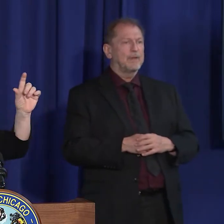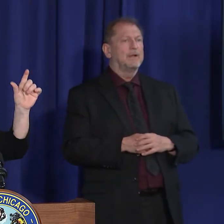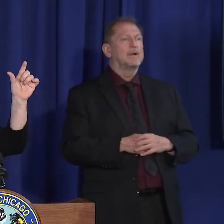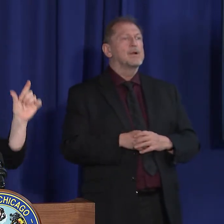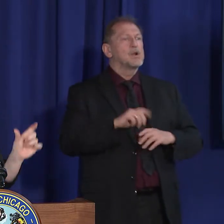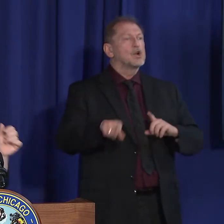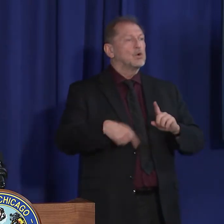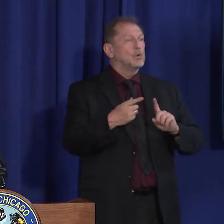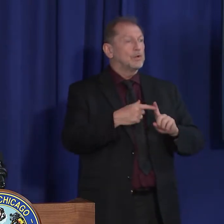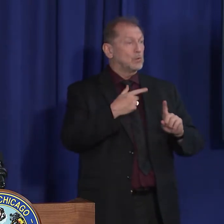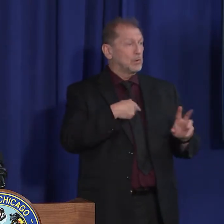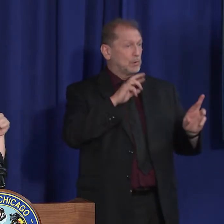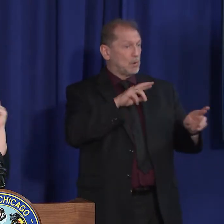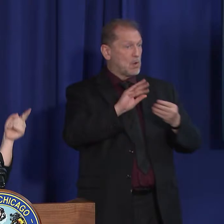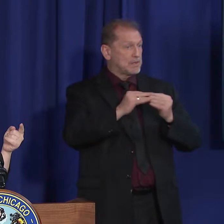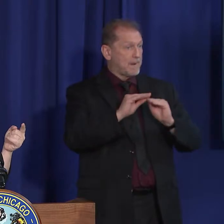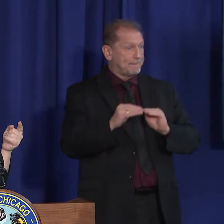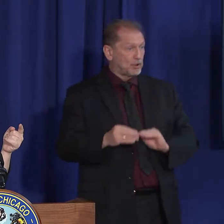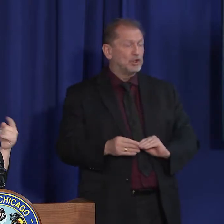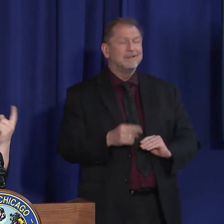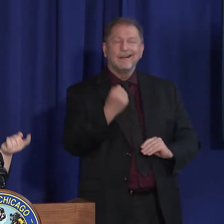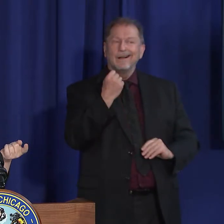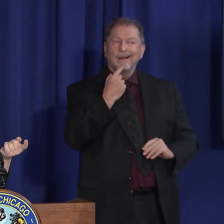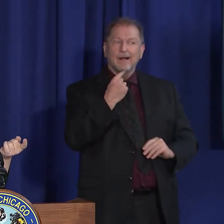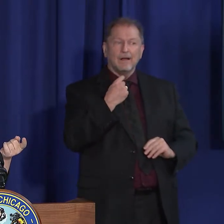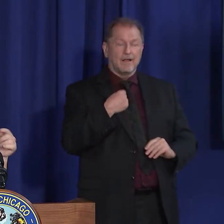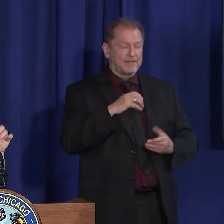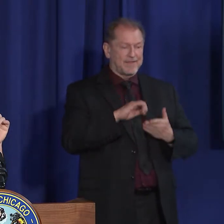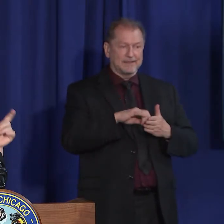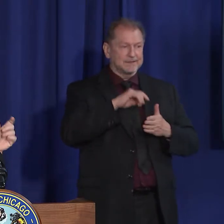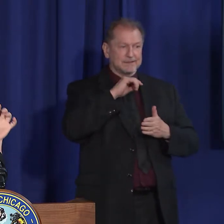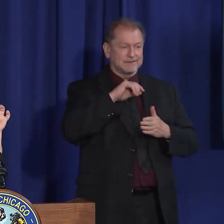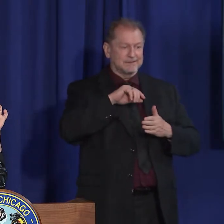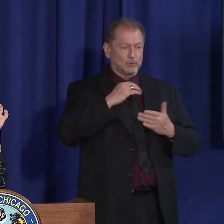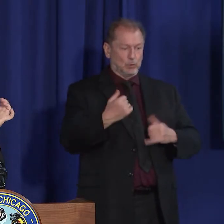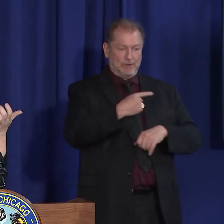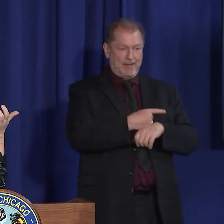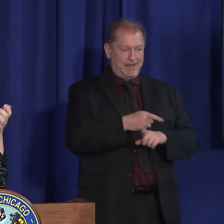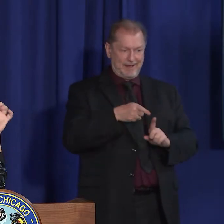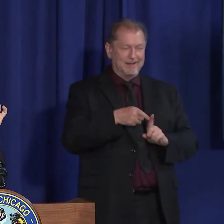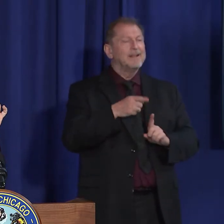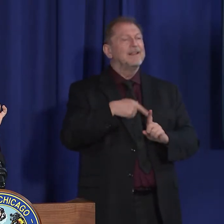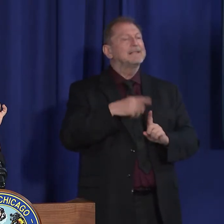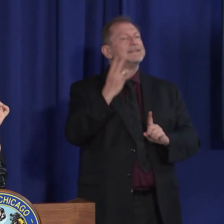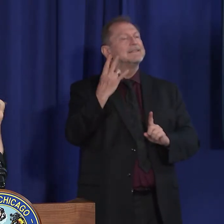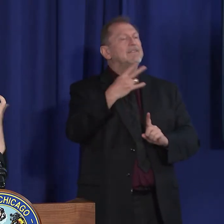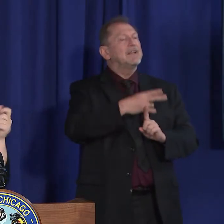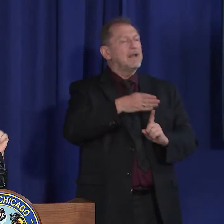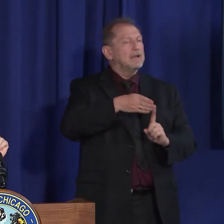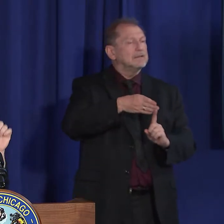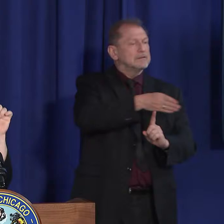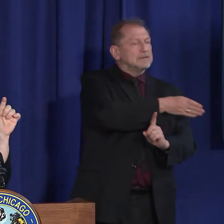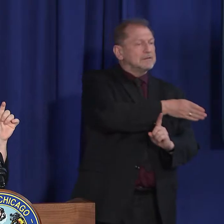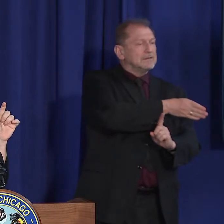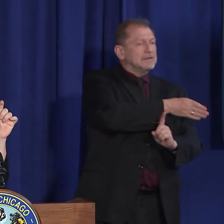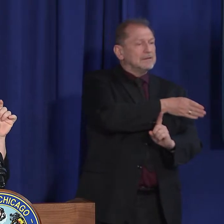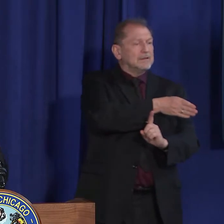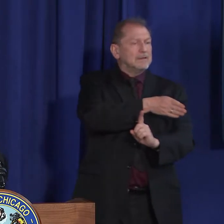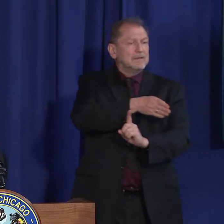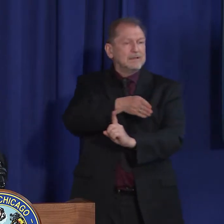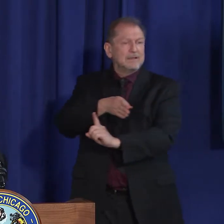report out on our metrics there, that's actually a 7-day rolling average. So when we're at, whatever it was, I think 280 something